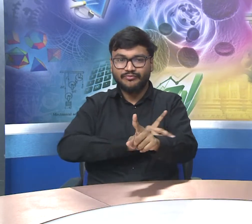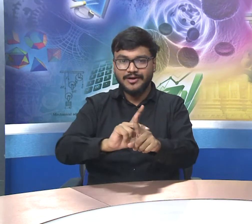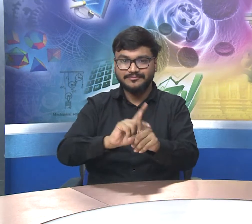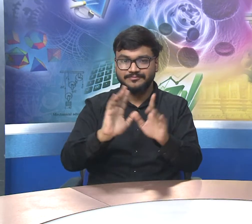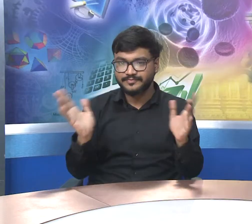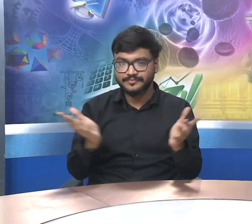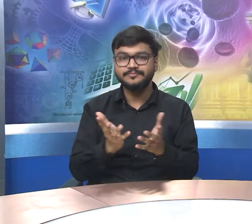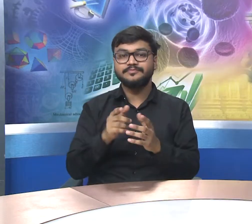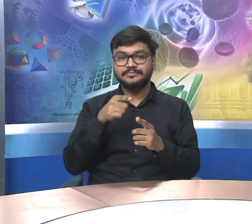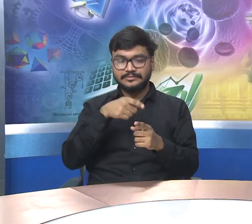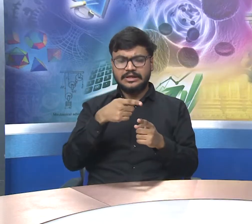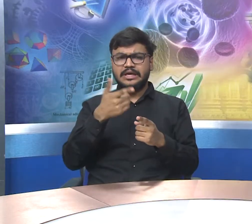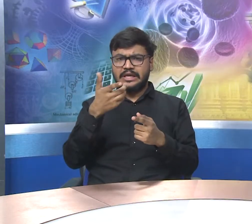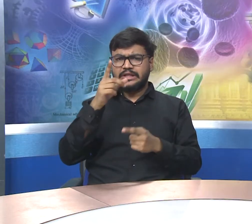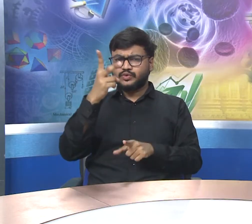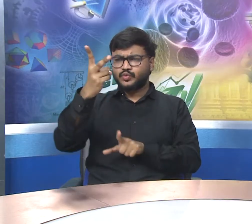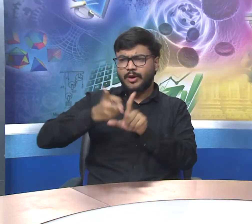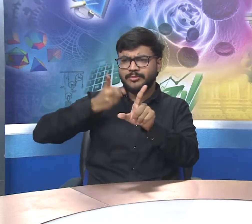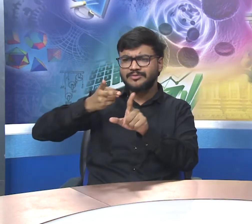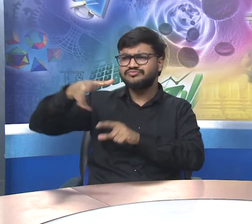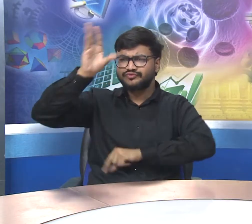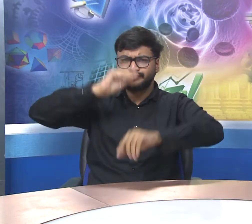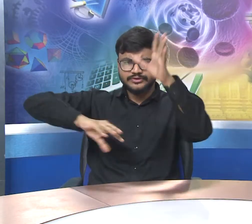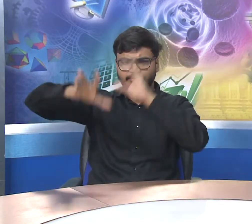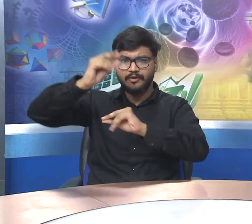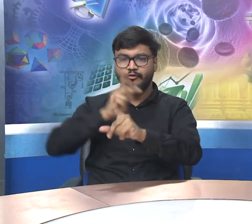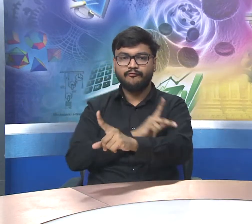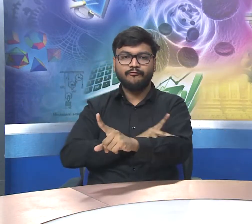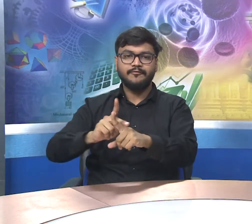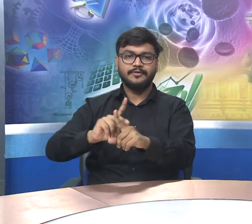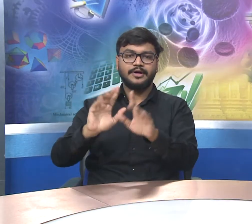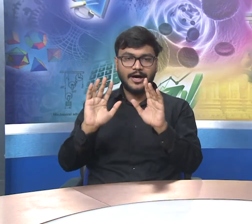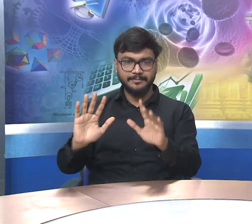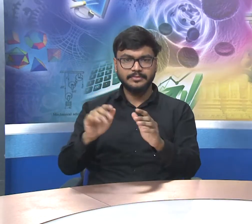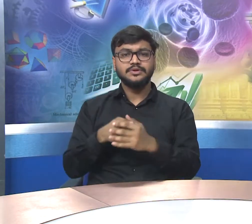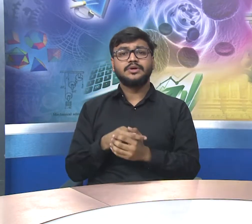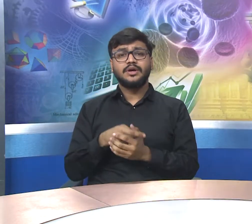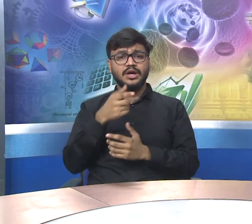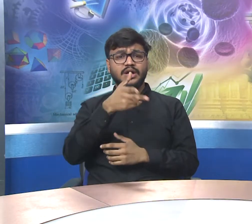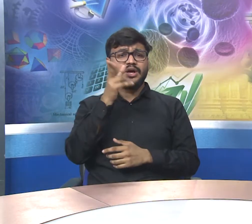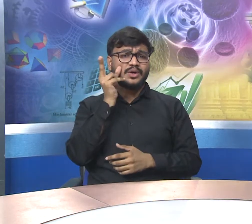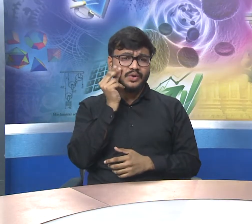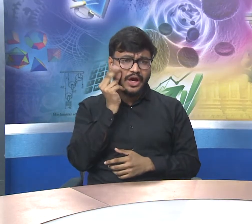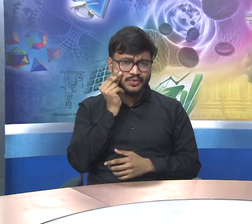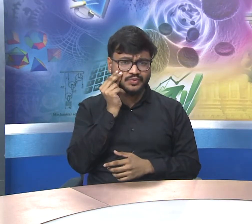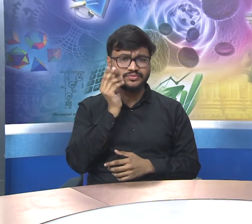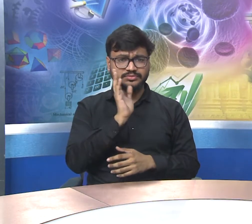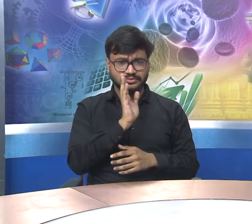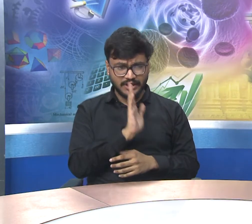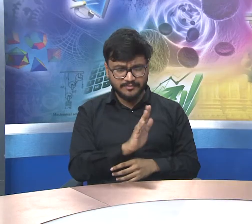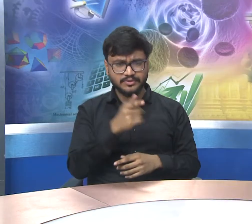Or we talk about the interpreters. So some CODAs are also an interpreter,